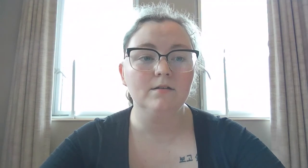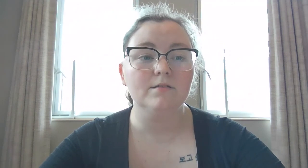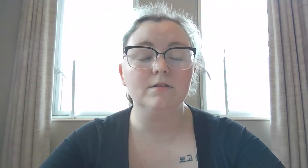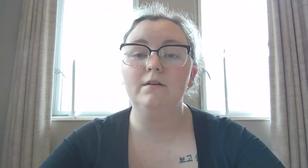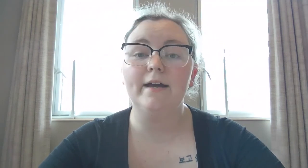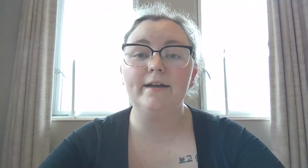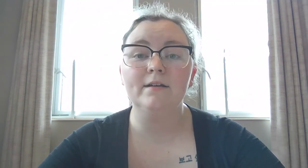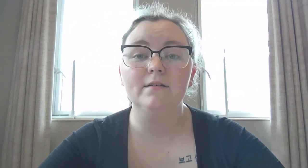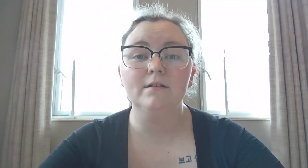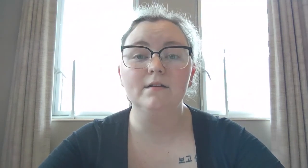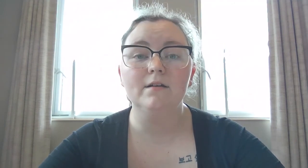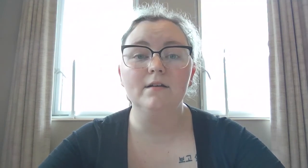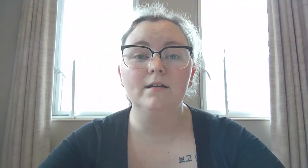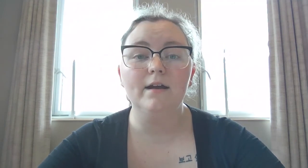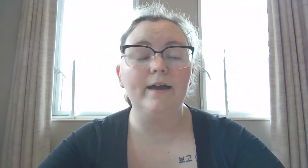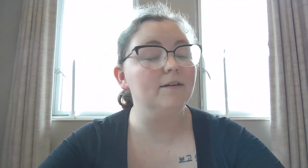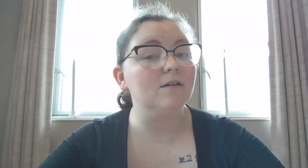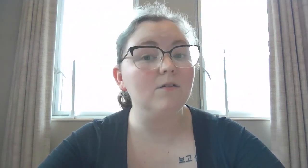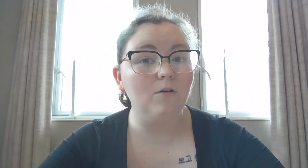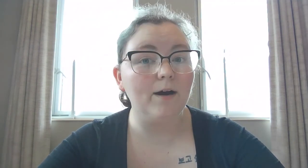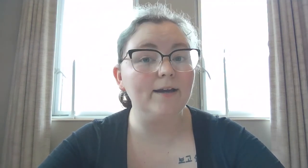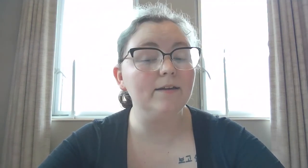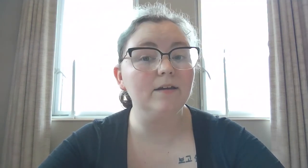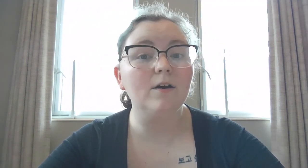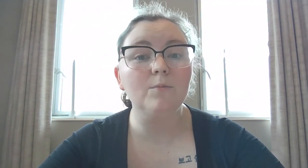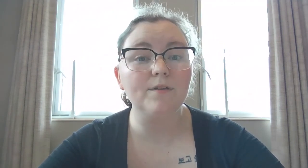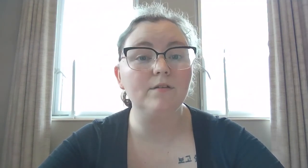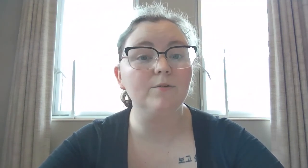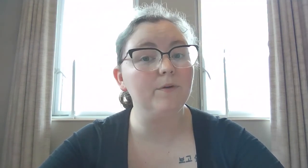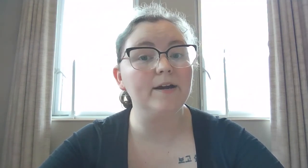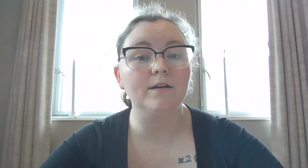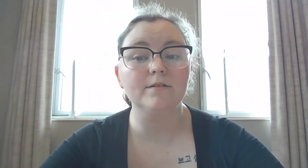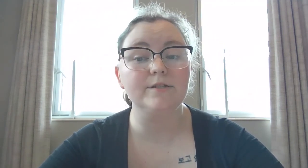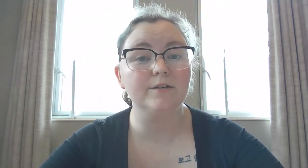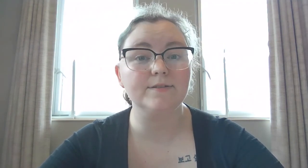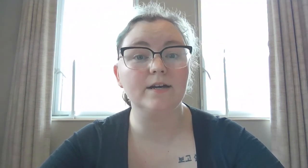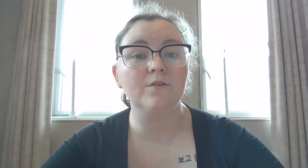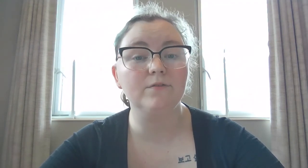So go ahead and quietly at home with a little prayer to yourself